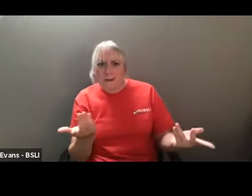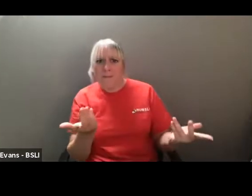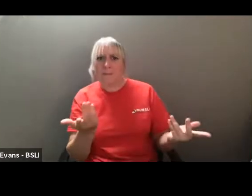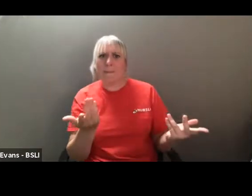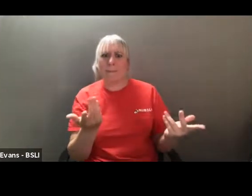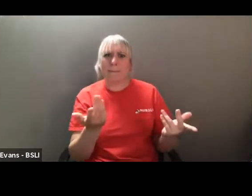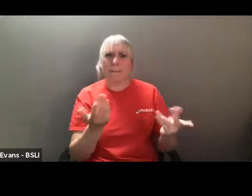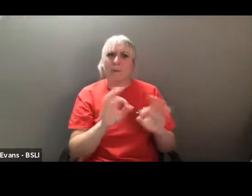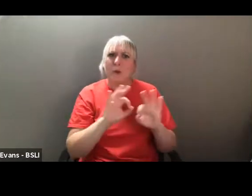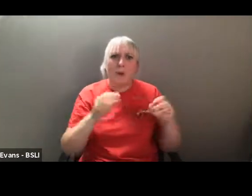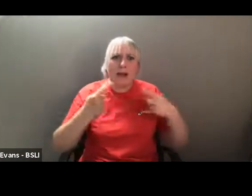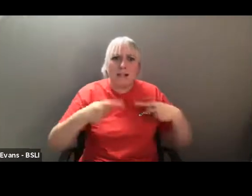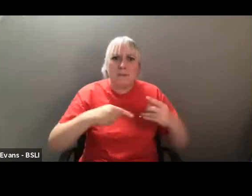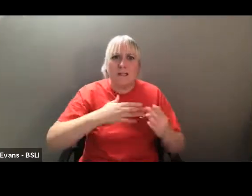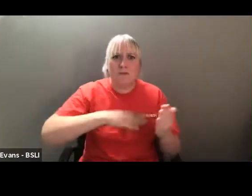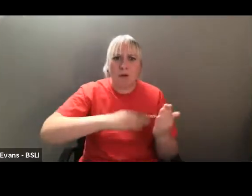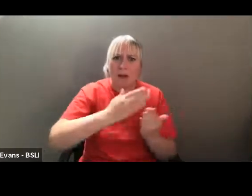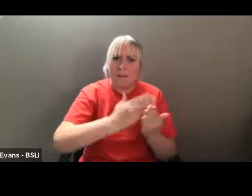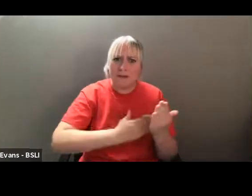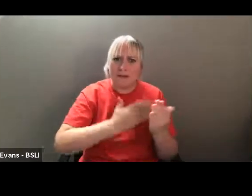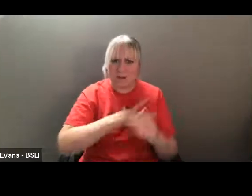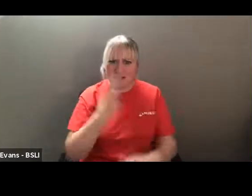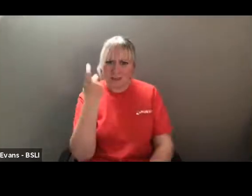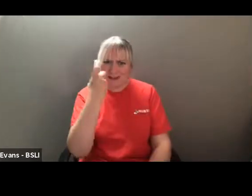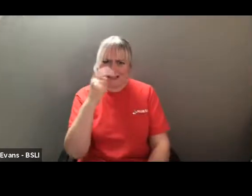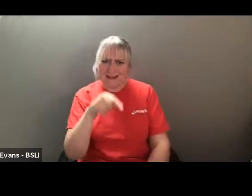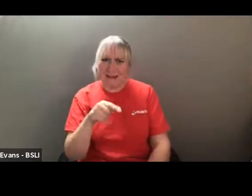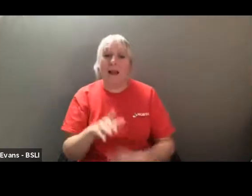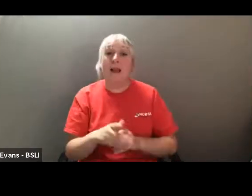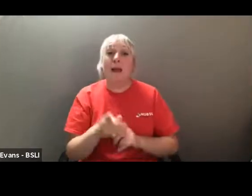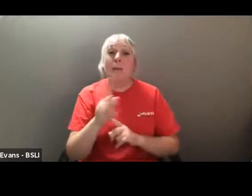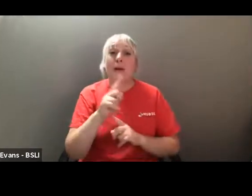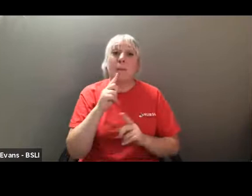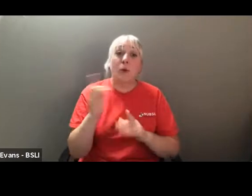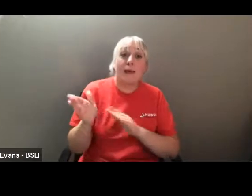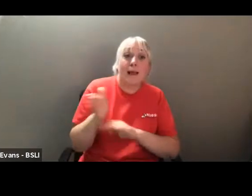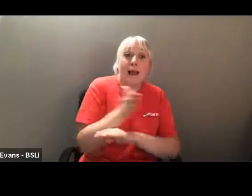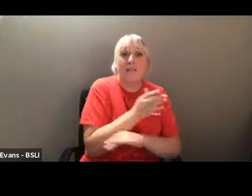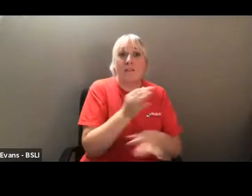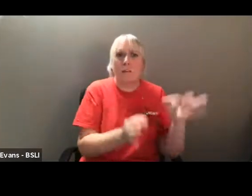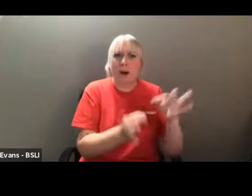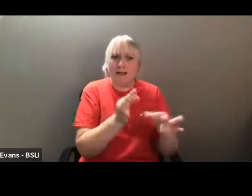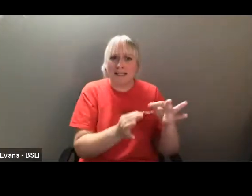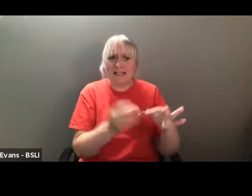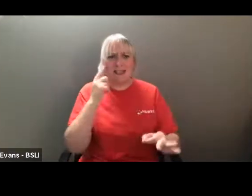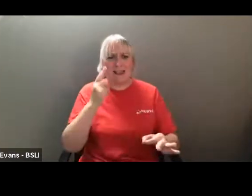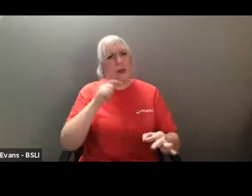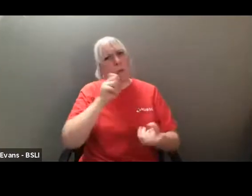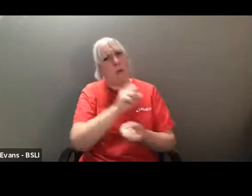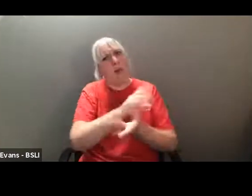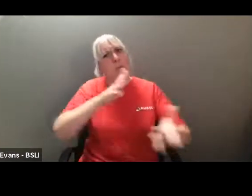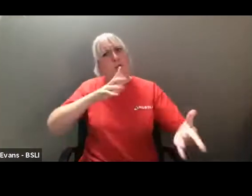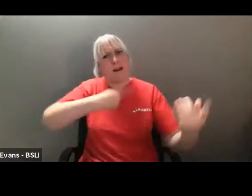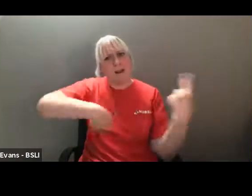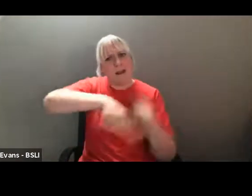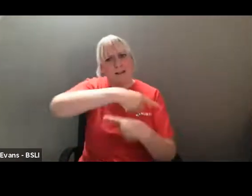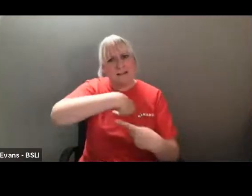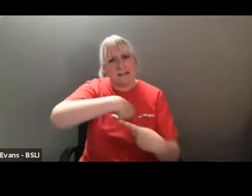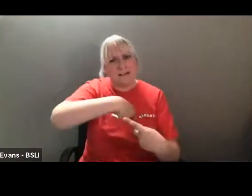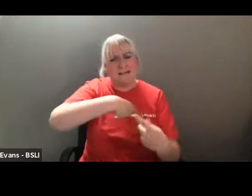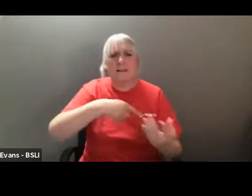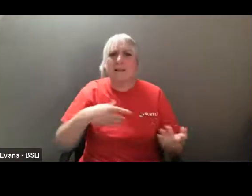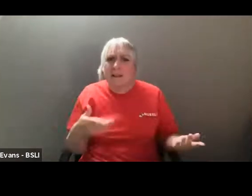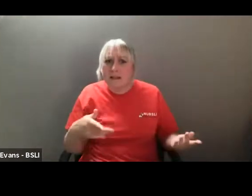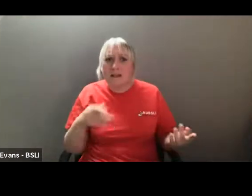requirement? For the people on the left who think it has the potential to liberate us, could it be good to have freedom from wage labour and